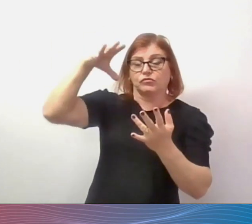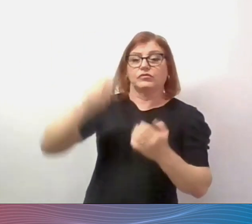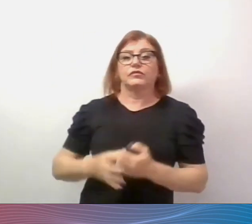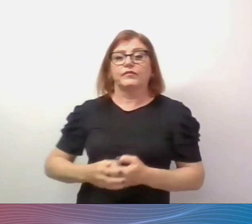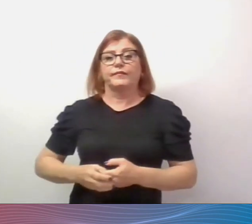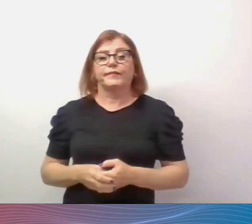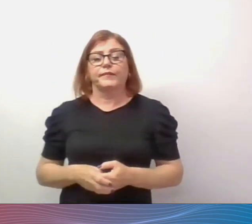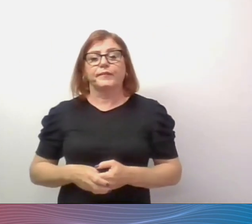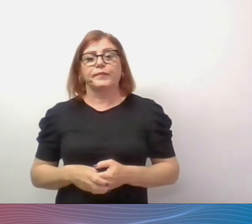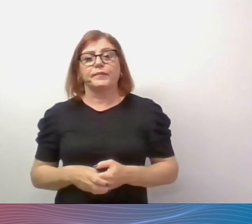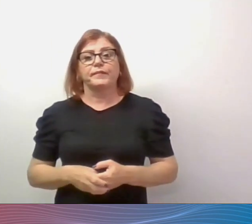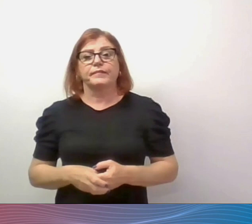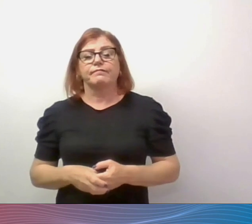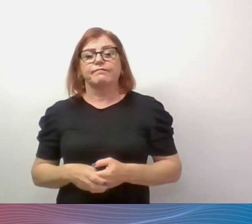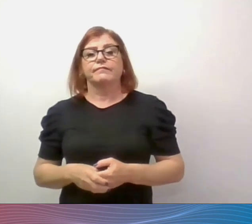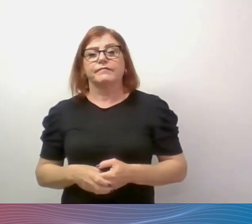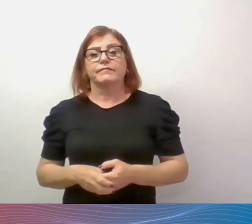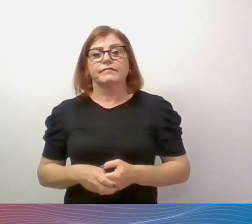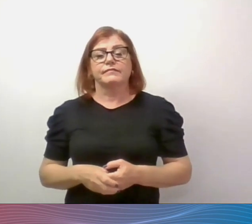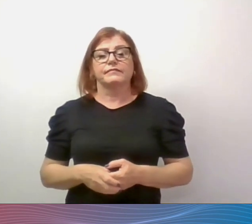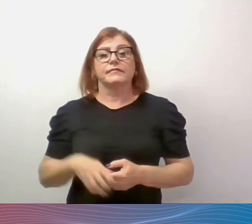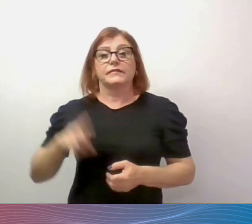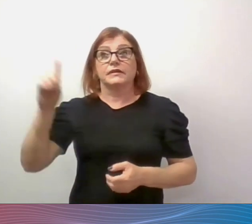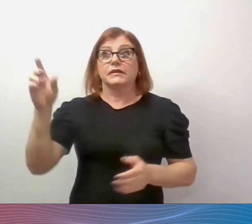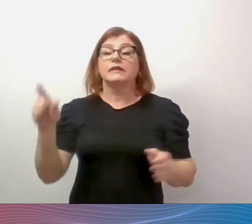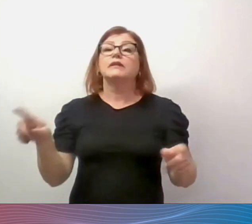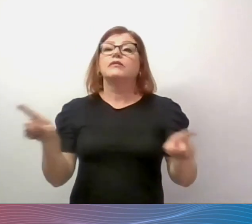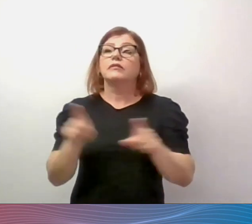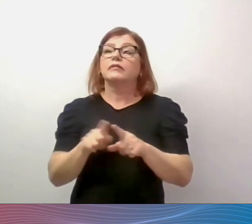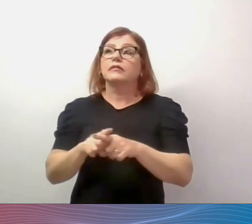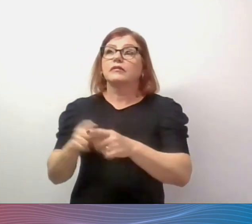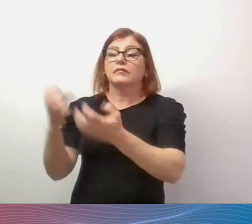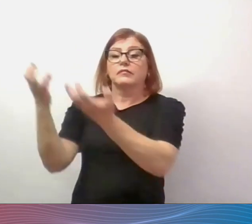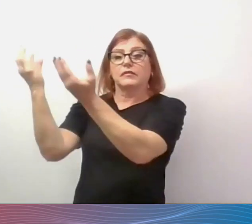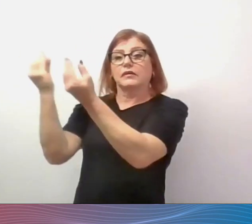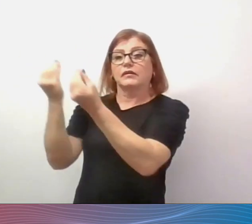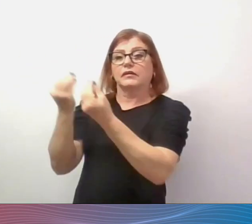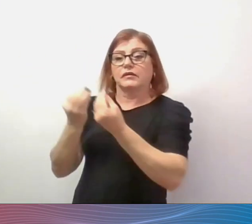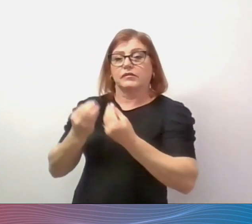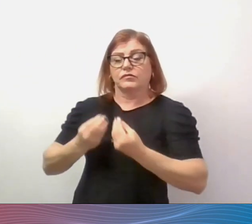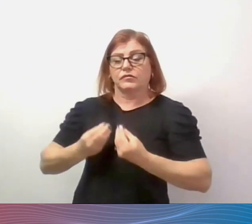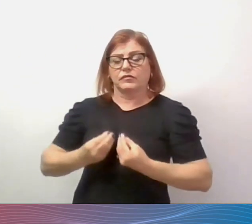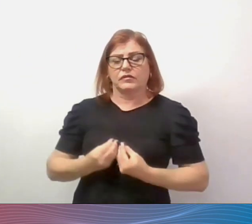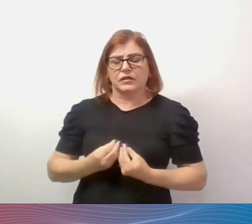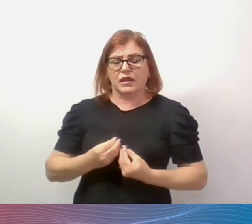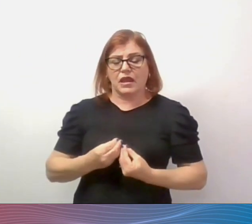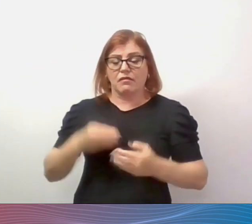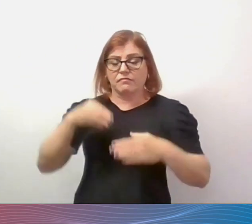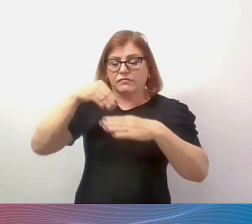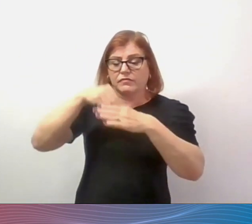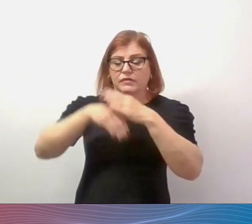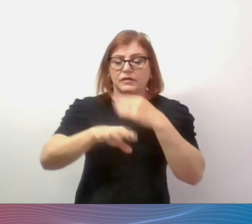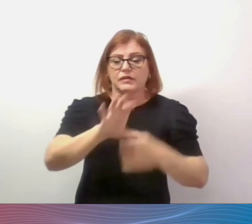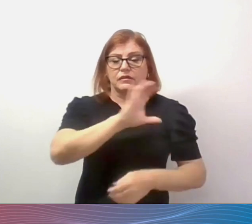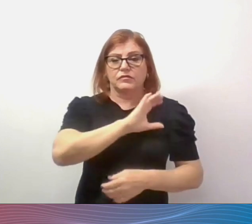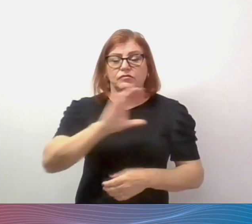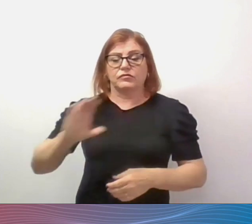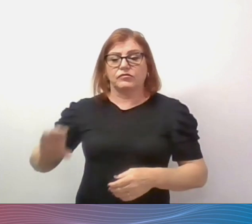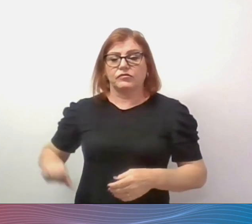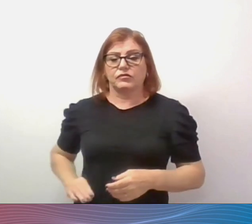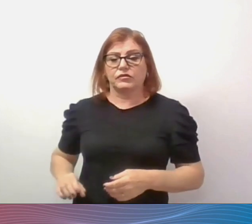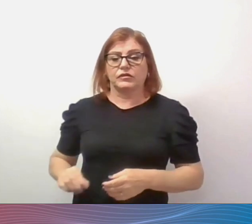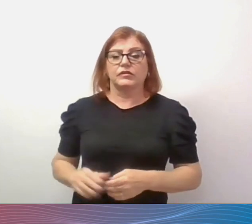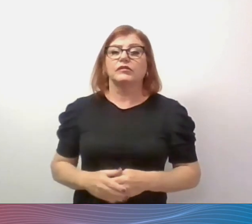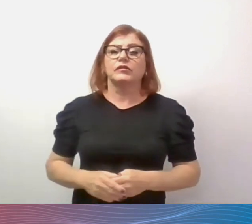light. E Deus também quer nos dar em Cristo as virtudes humanas elevadas por Ele. And